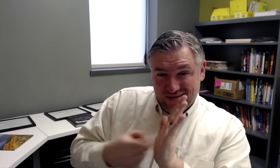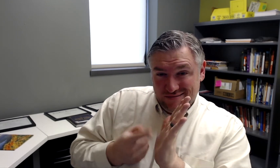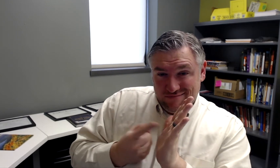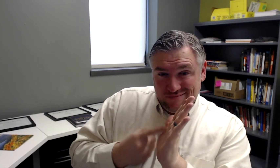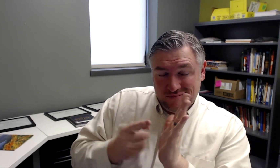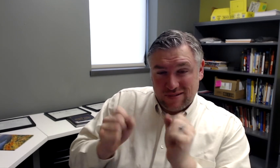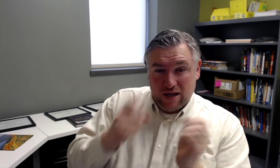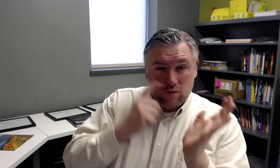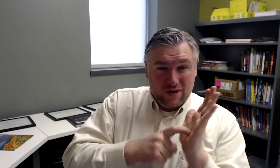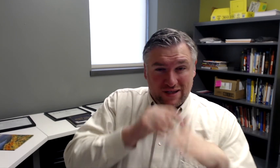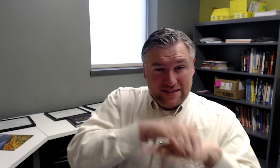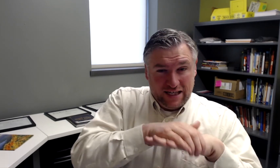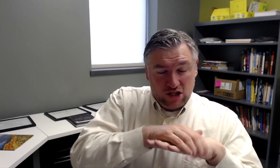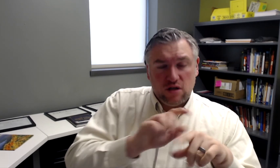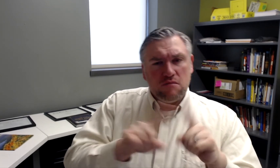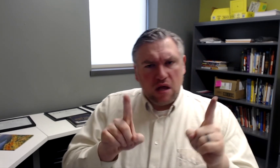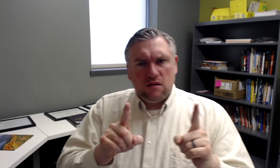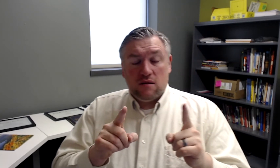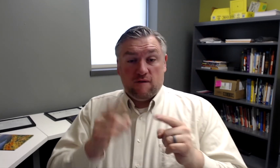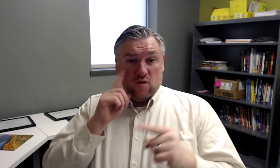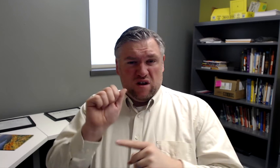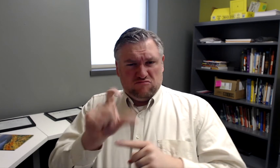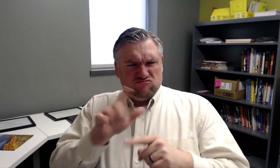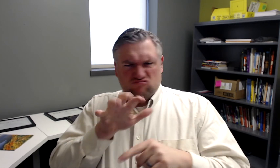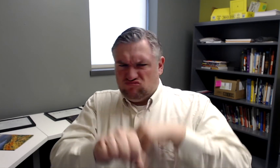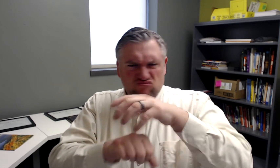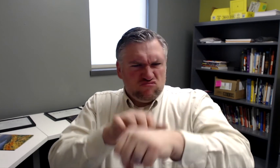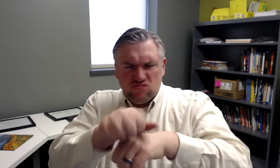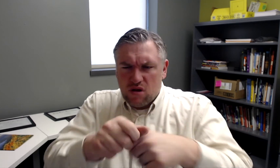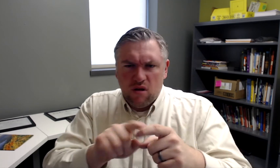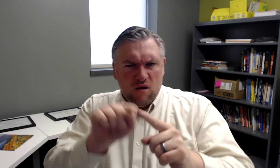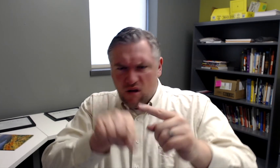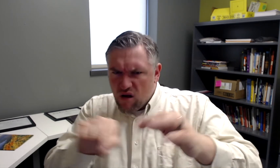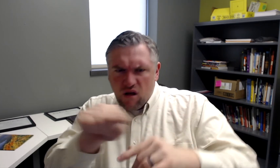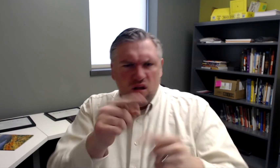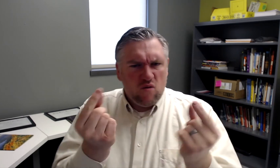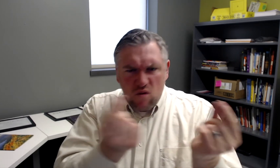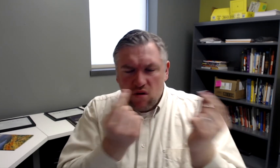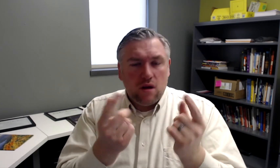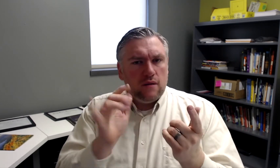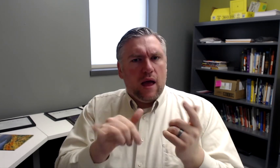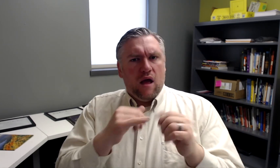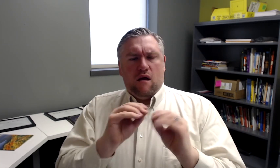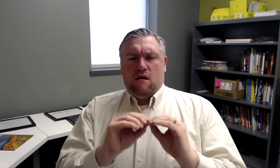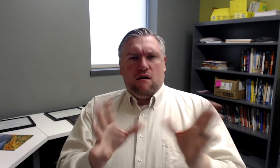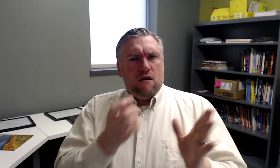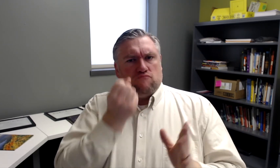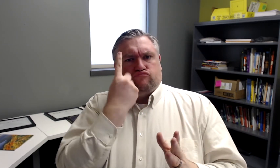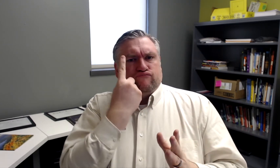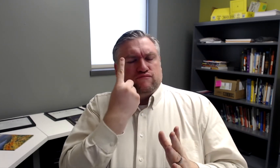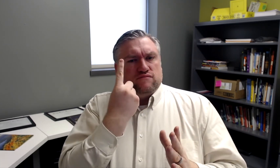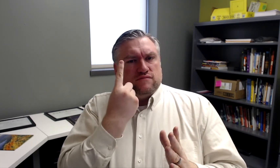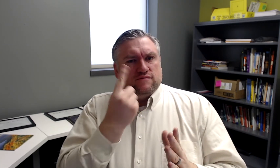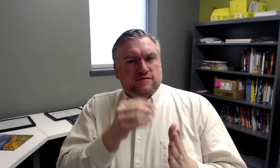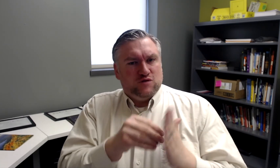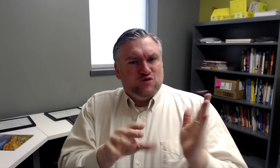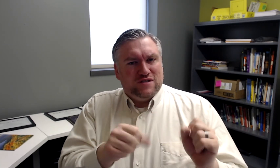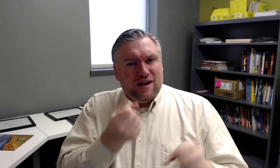every now and then so that you can recognize it in English. But the concept in ASL, I thought that was very clear and very